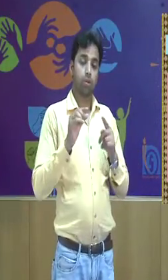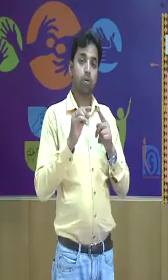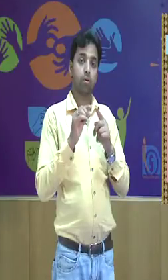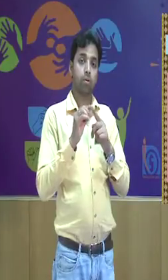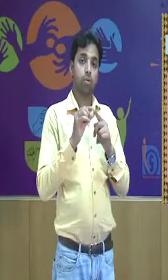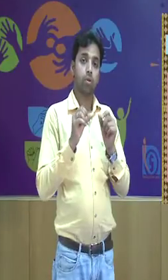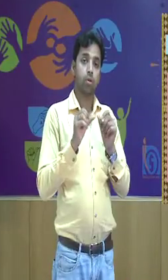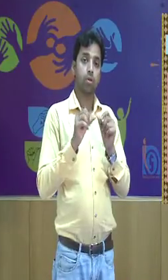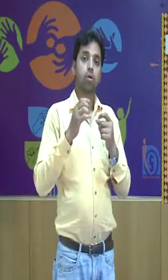Pratiloma marriage.